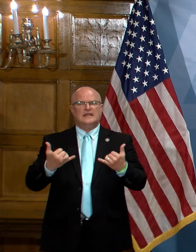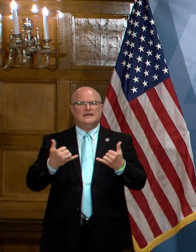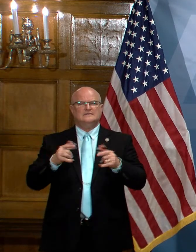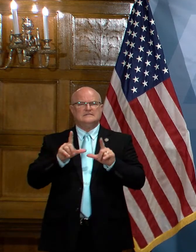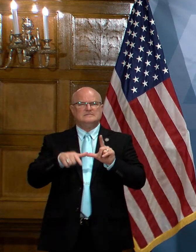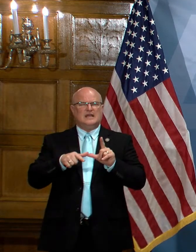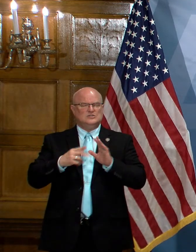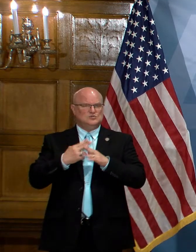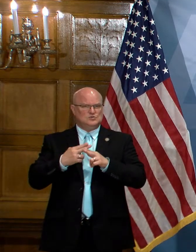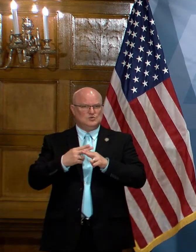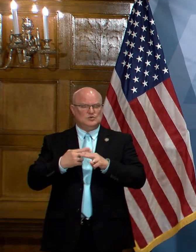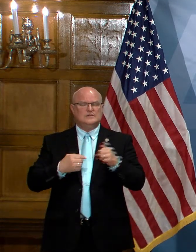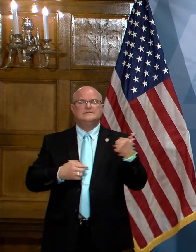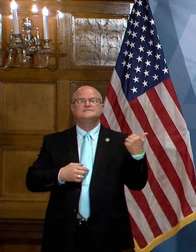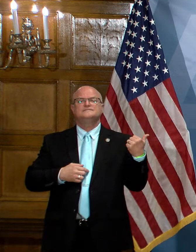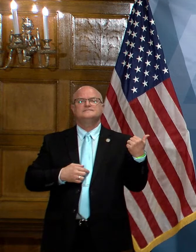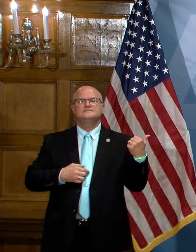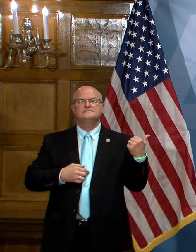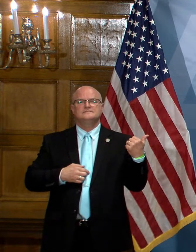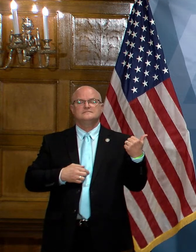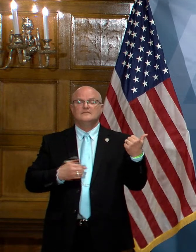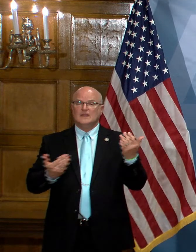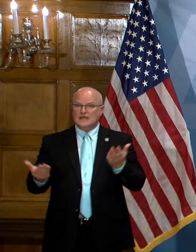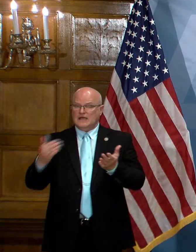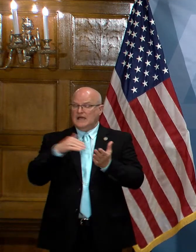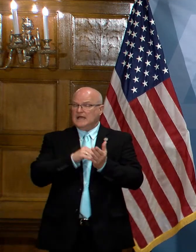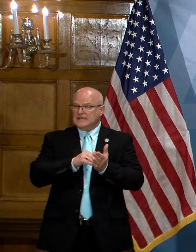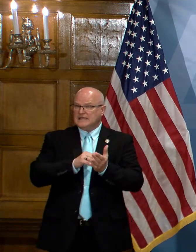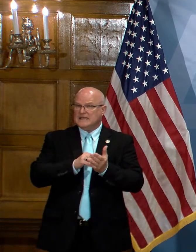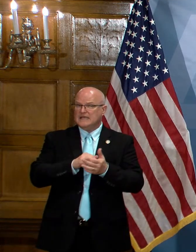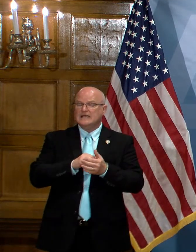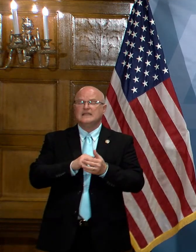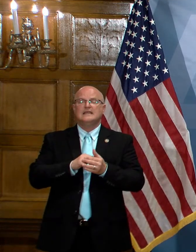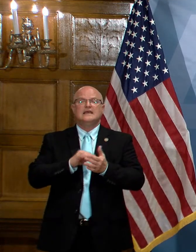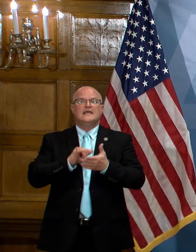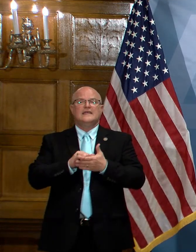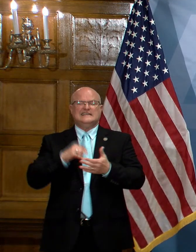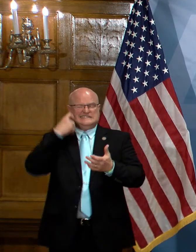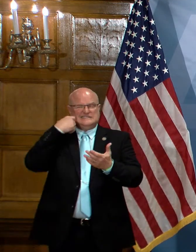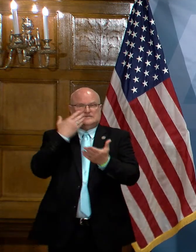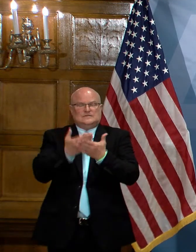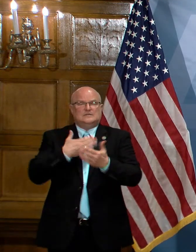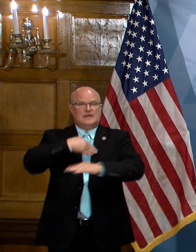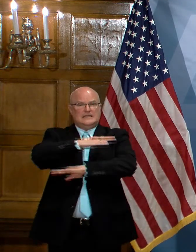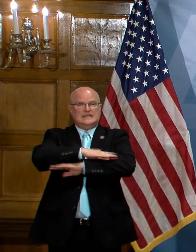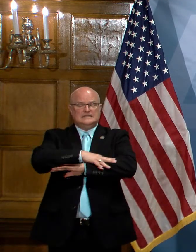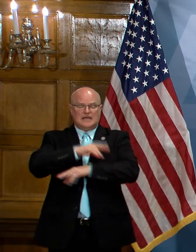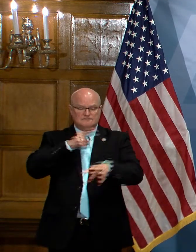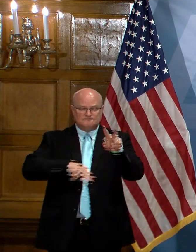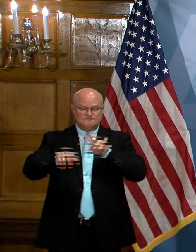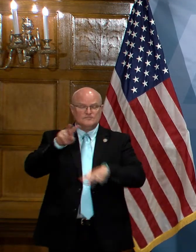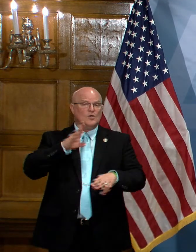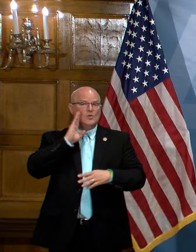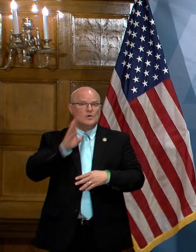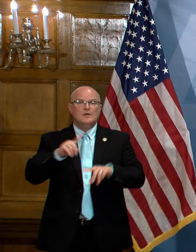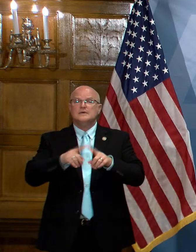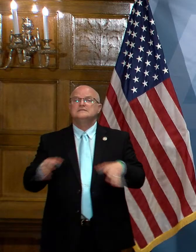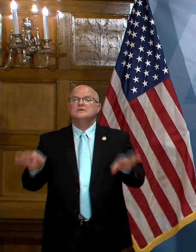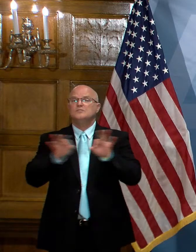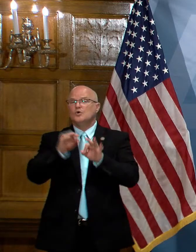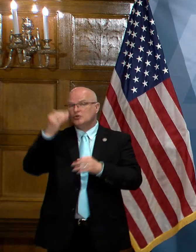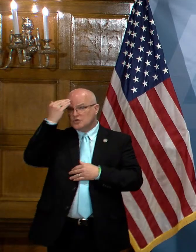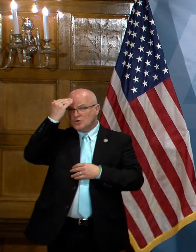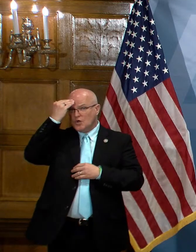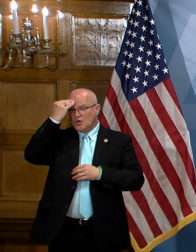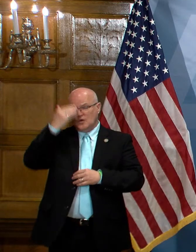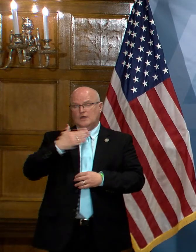that? Well, again, that just reached my desk. I'll be reviewing it, but it is important to